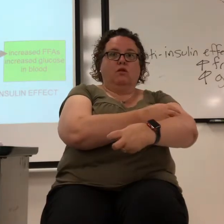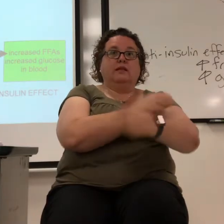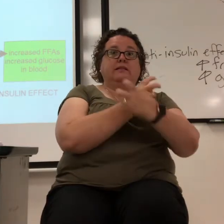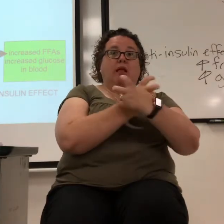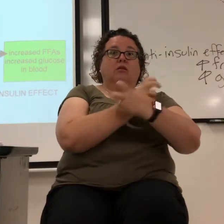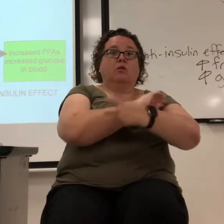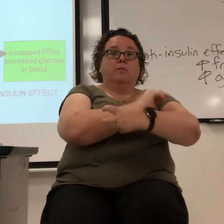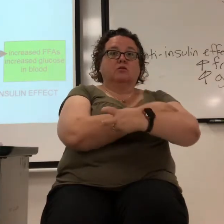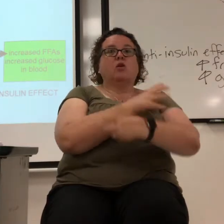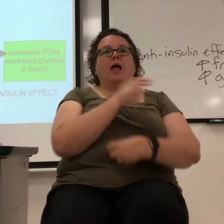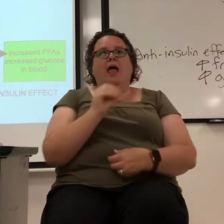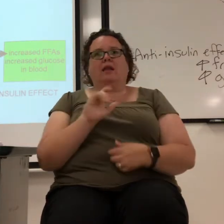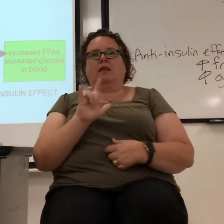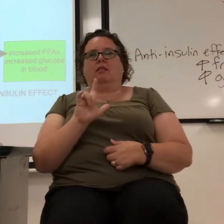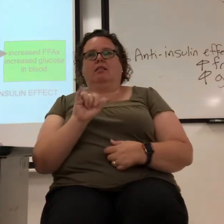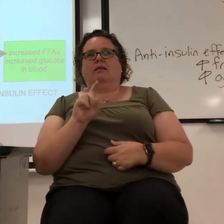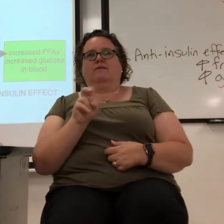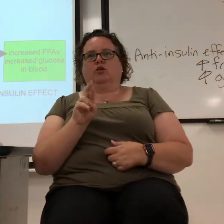liver.